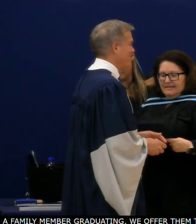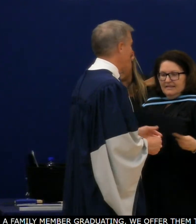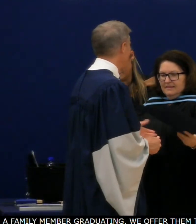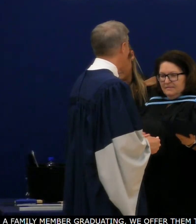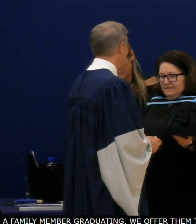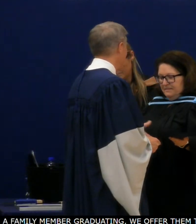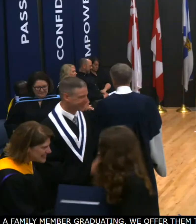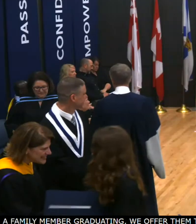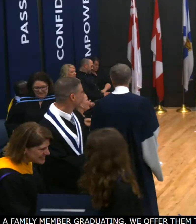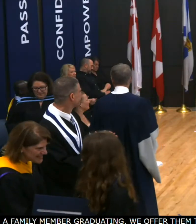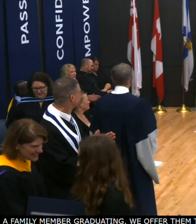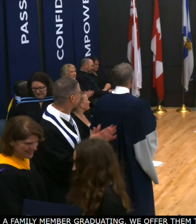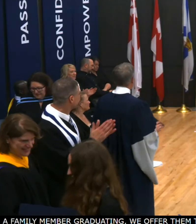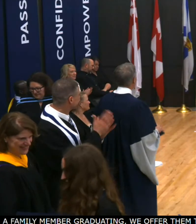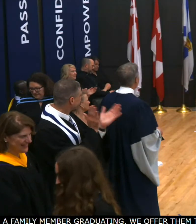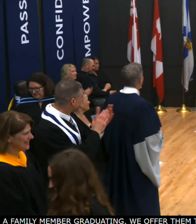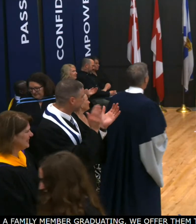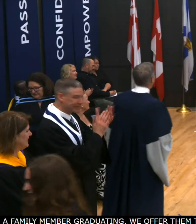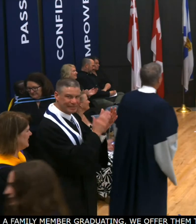Elizabeth Gibson.